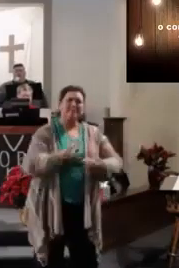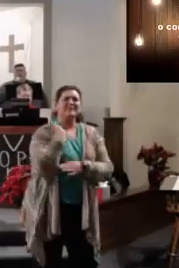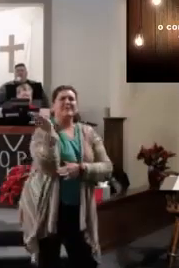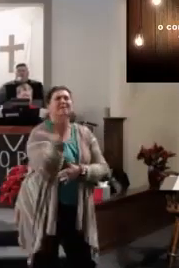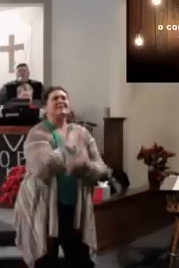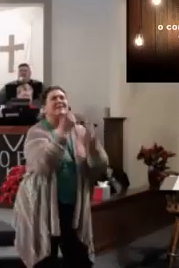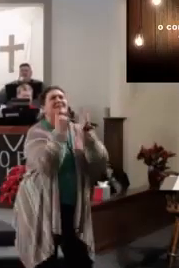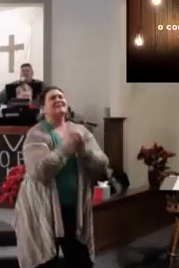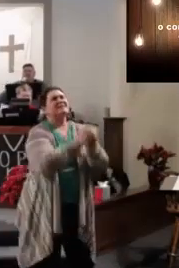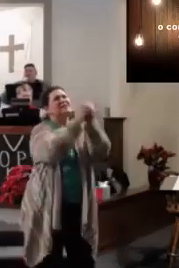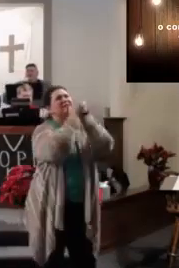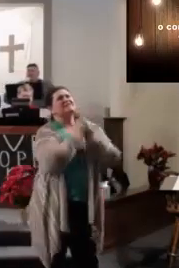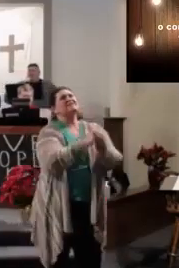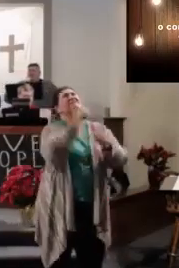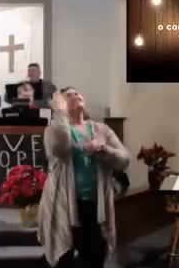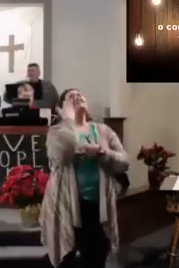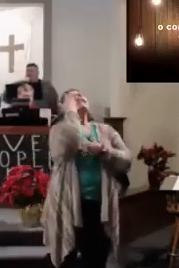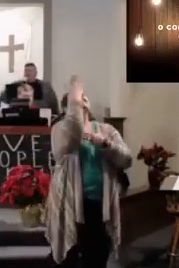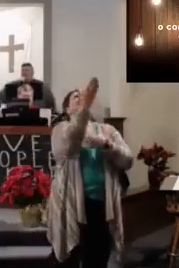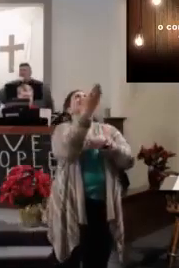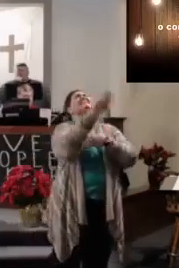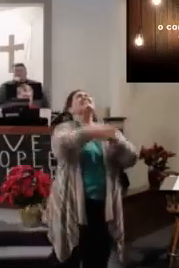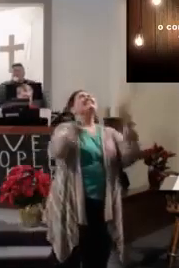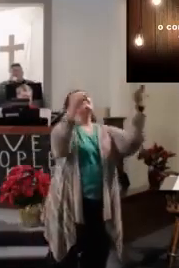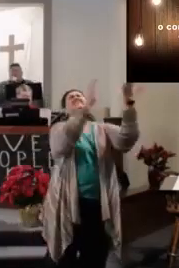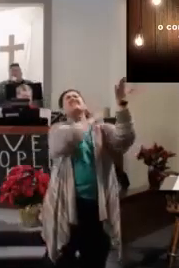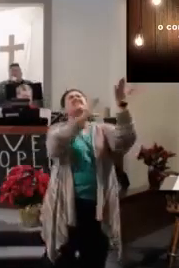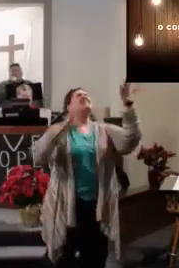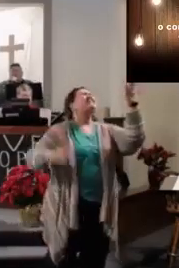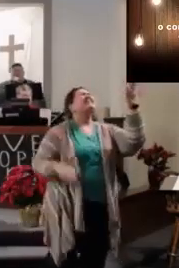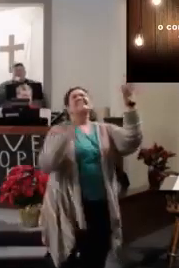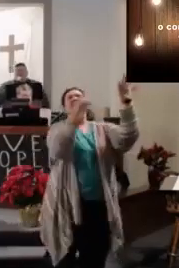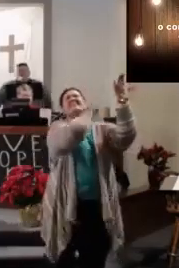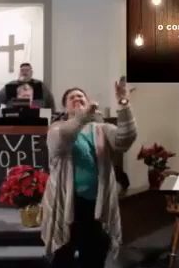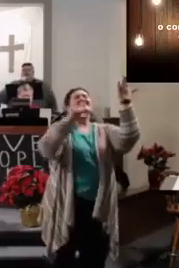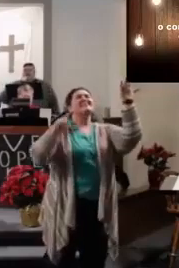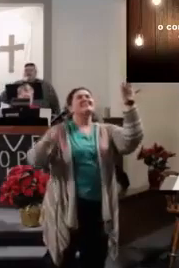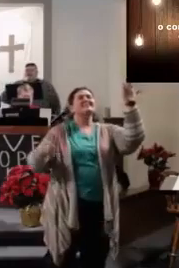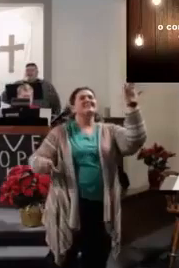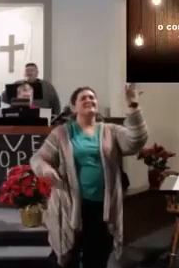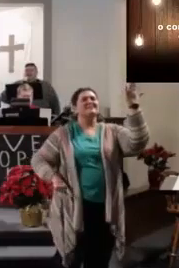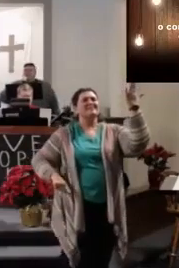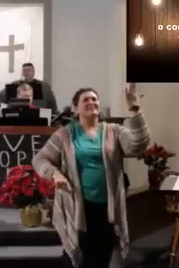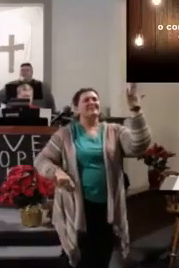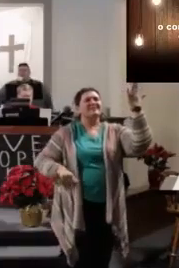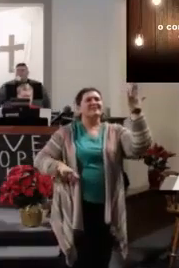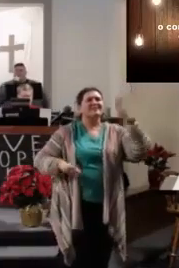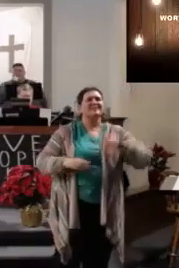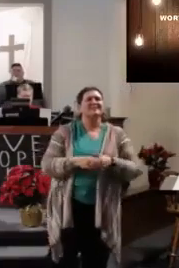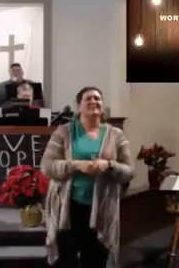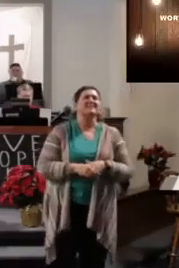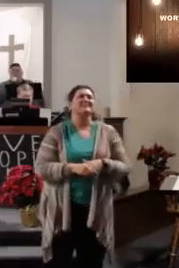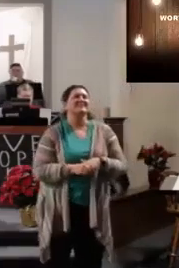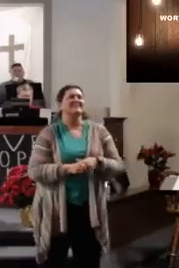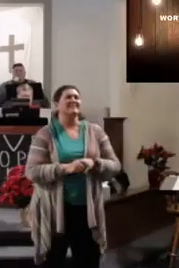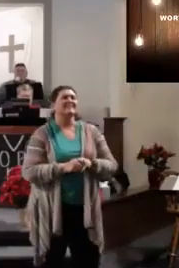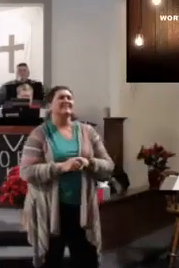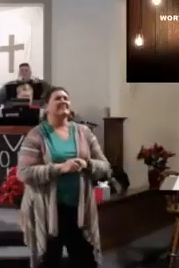come, let us adore him, Christ the